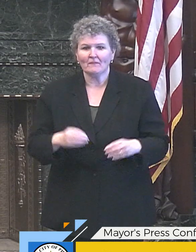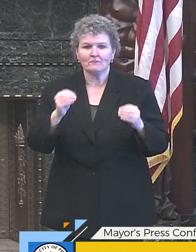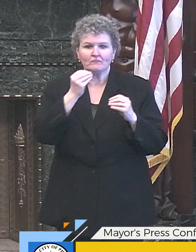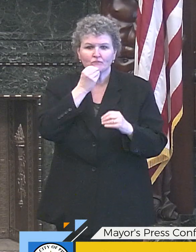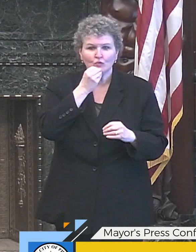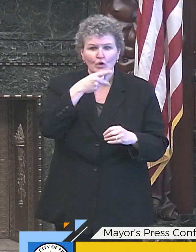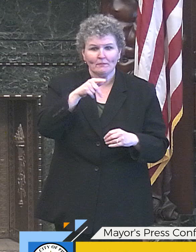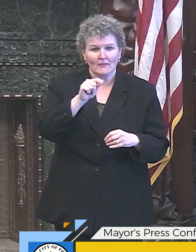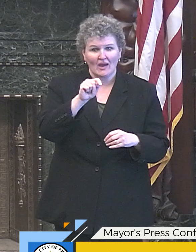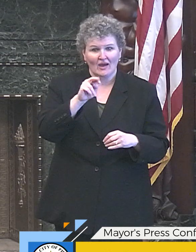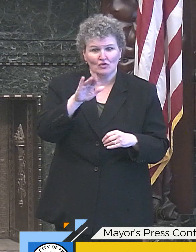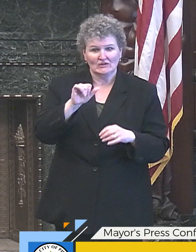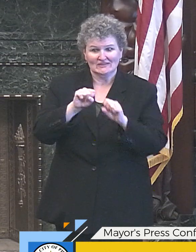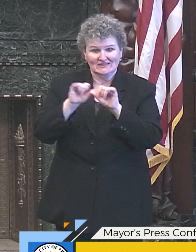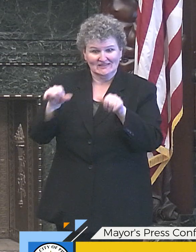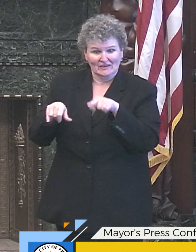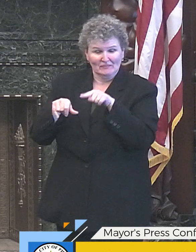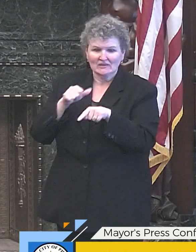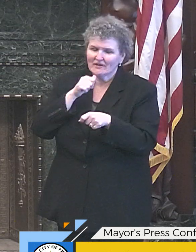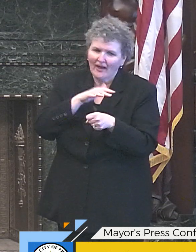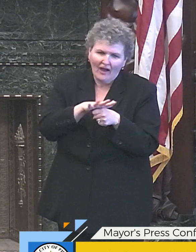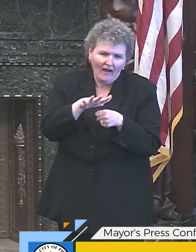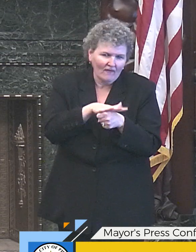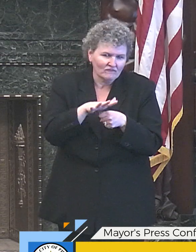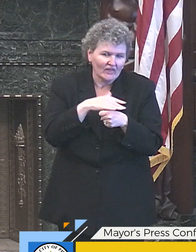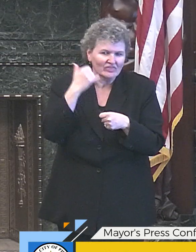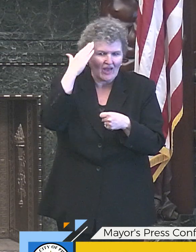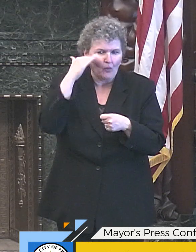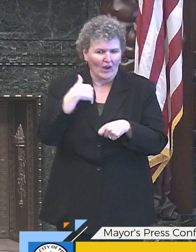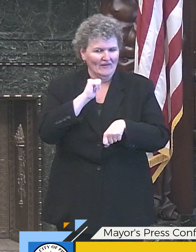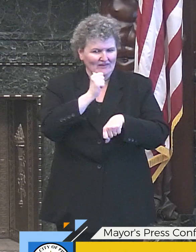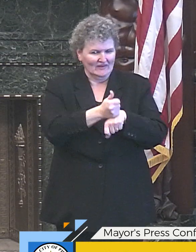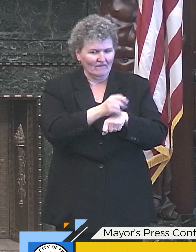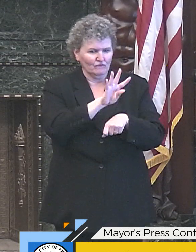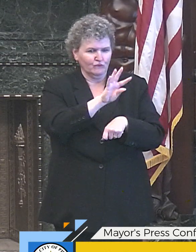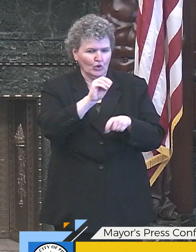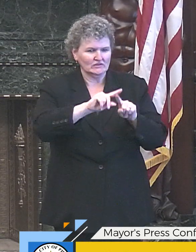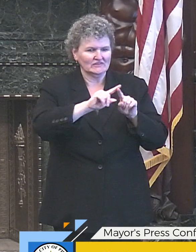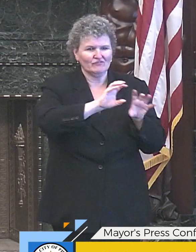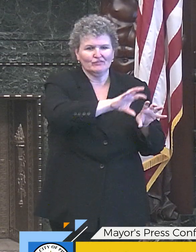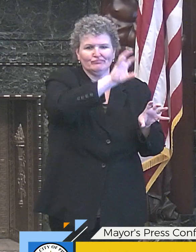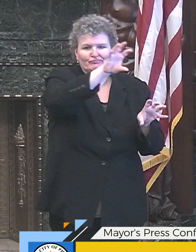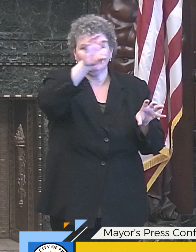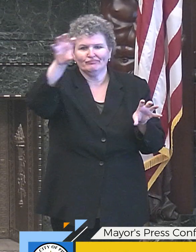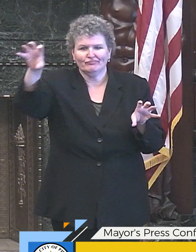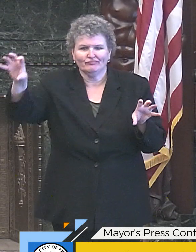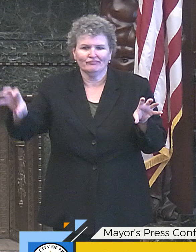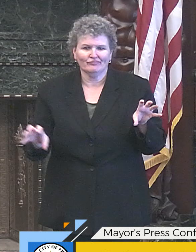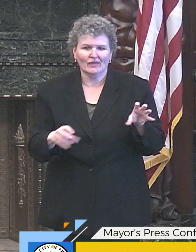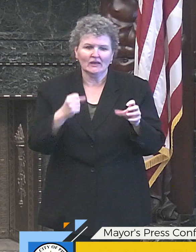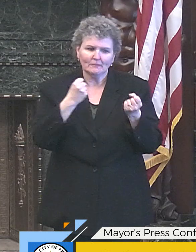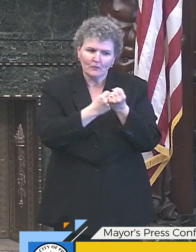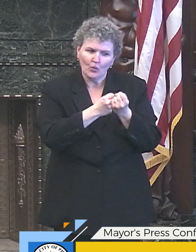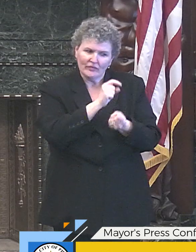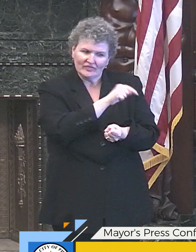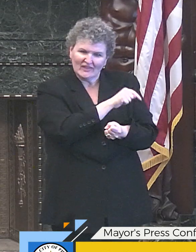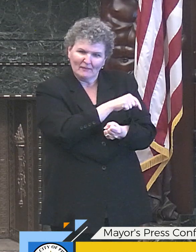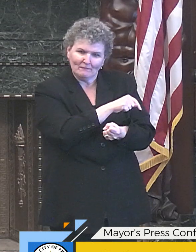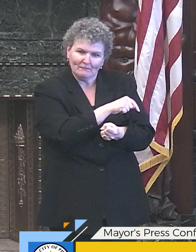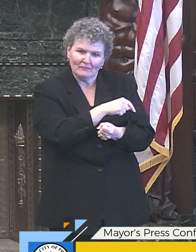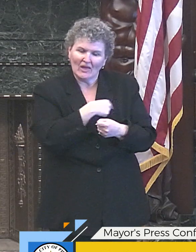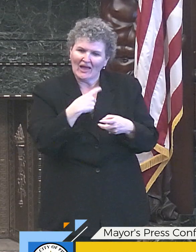and we're going to do everything we can to continue to provide sustenance and meals